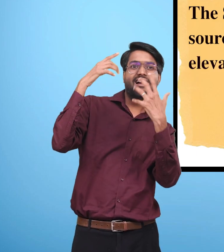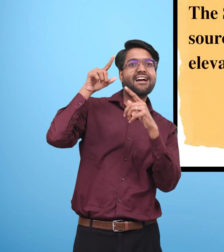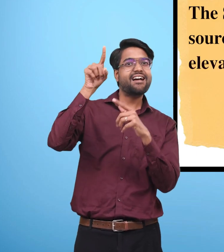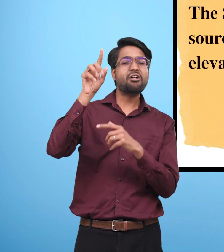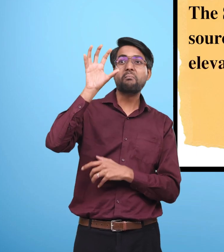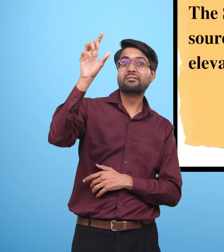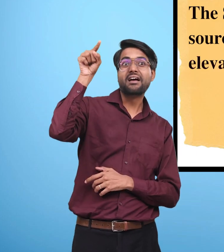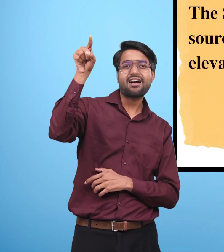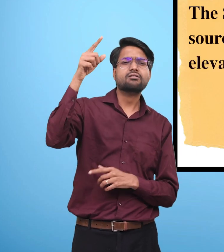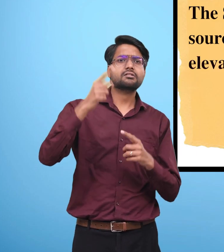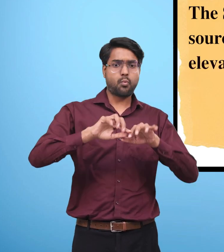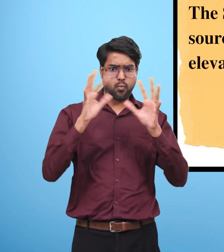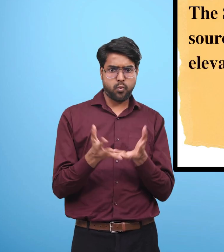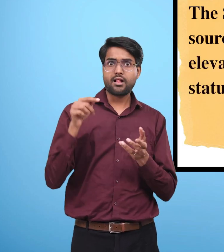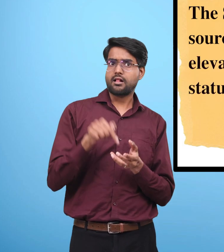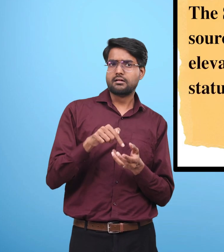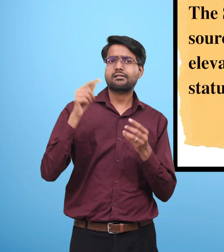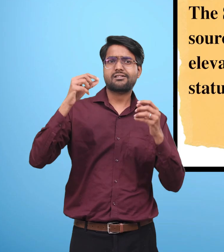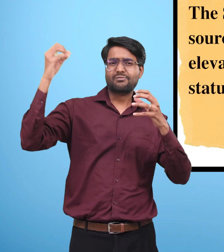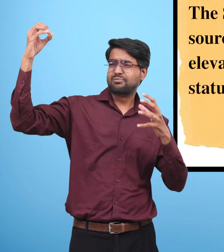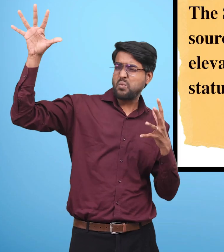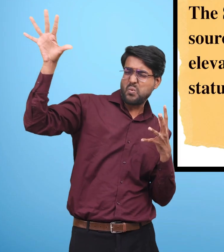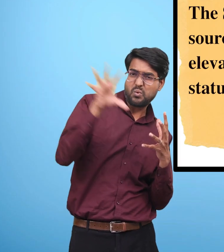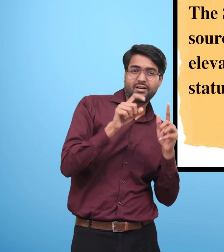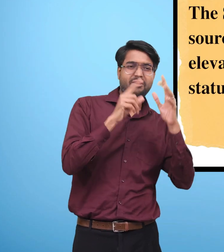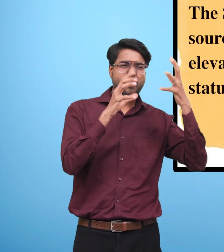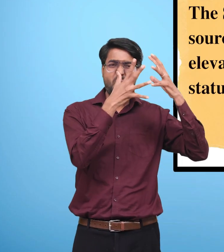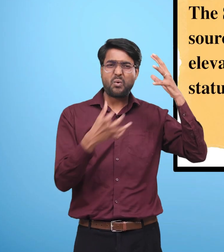ancient civilizations to the status of a deity.